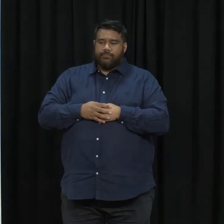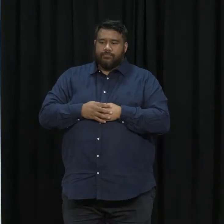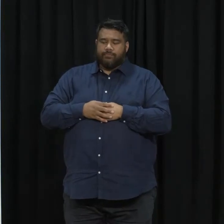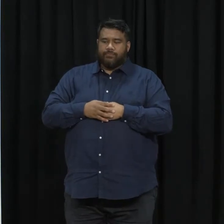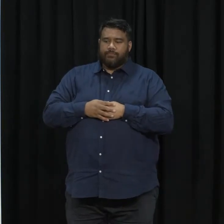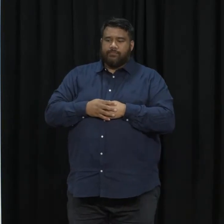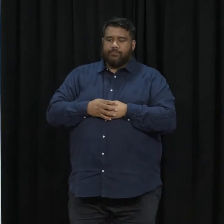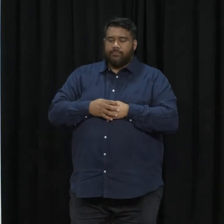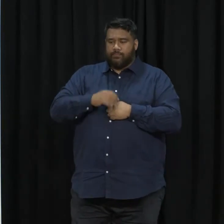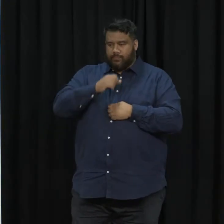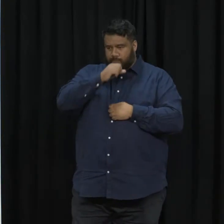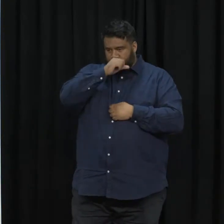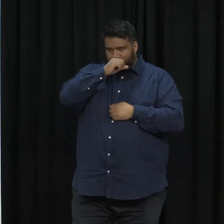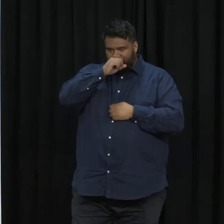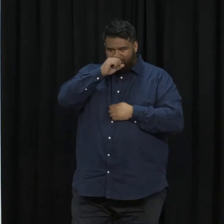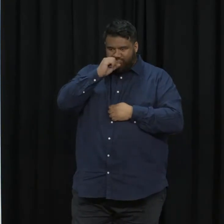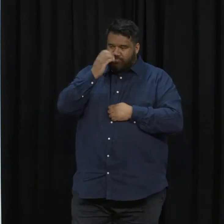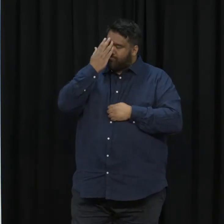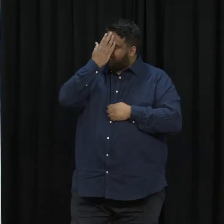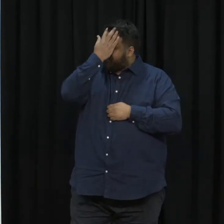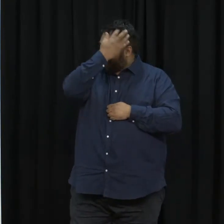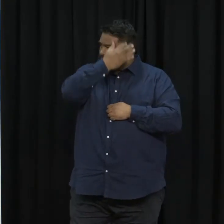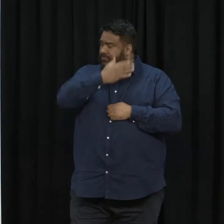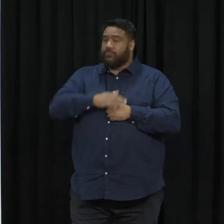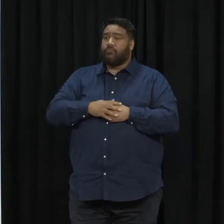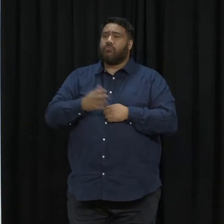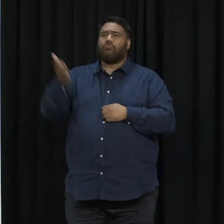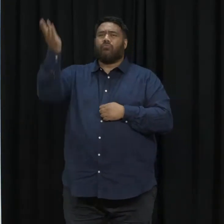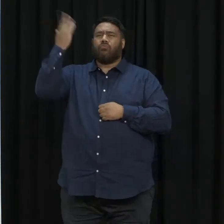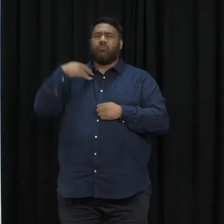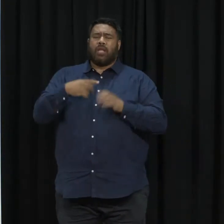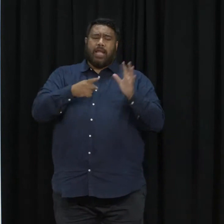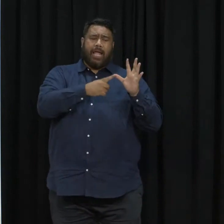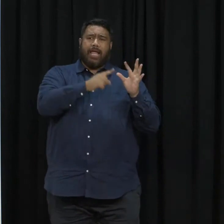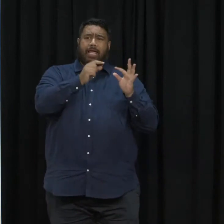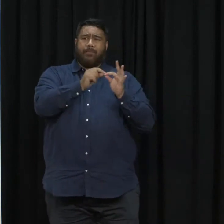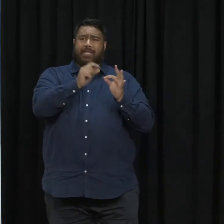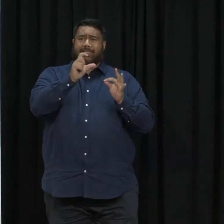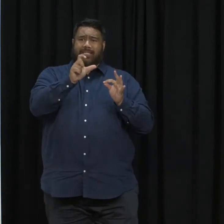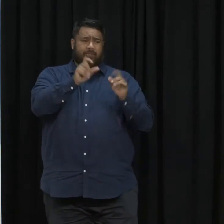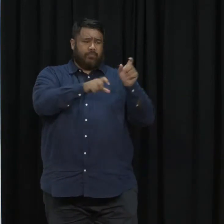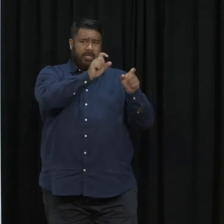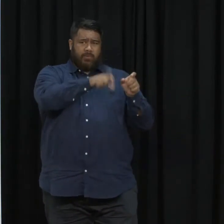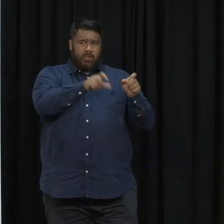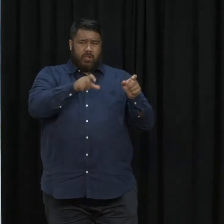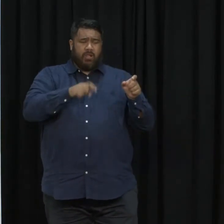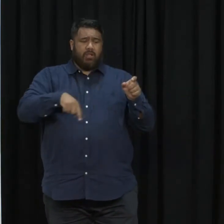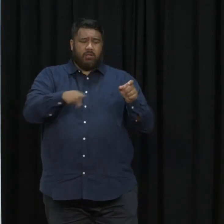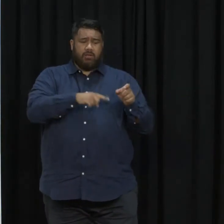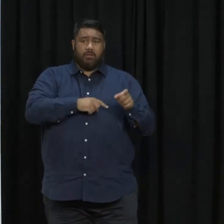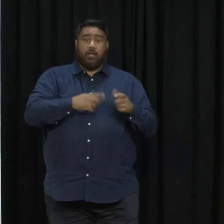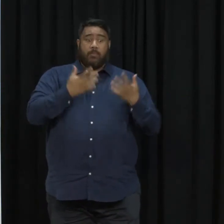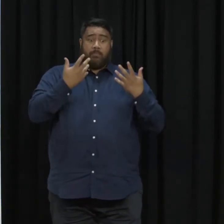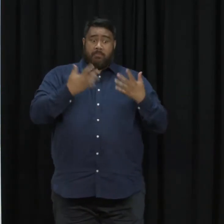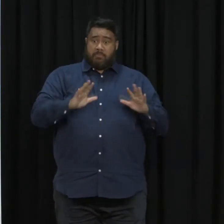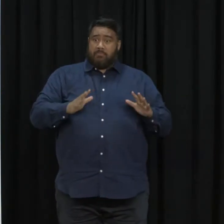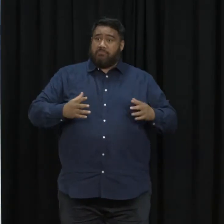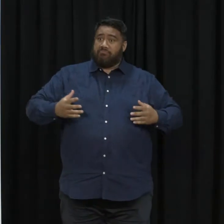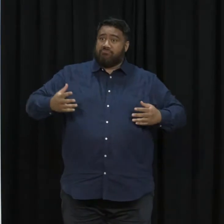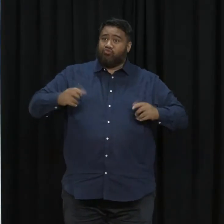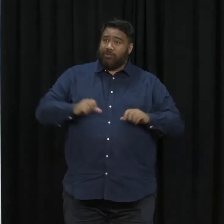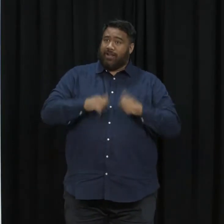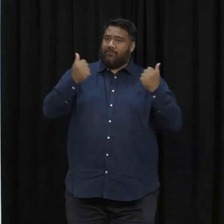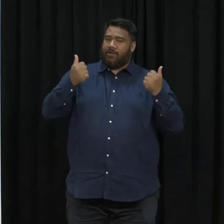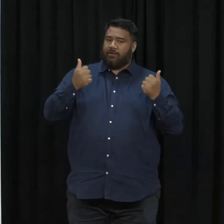I can tell you that our first 3 cases, A, B and C, have now been deemed to have recovered from their infection and have now left the